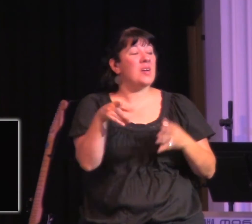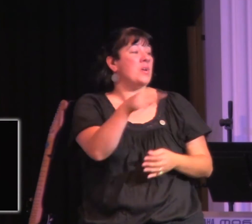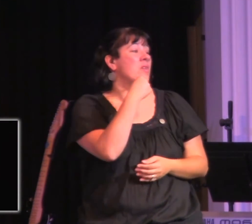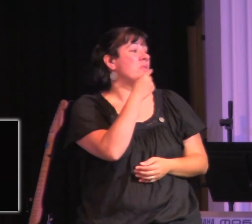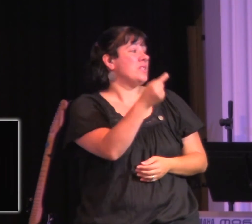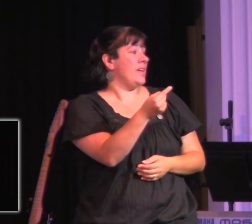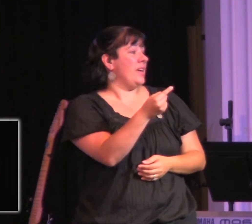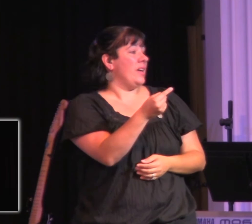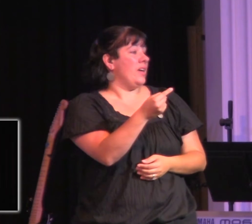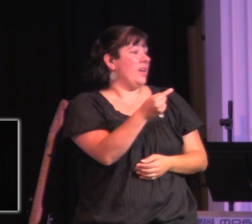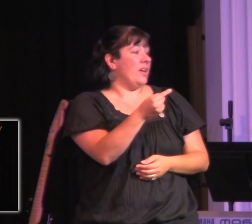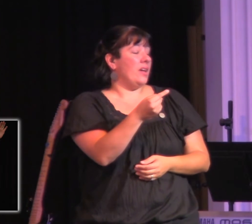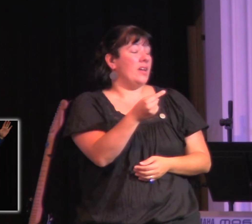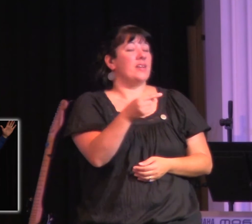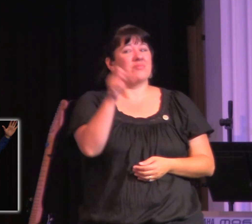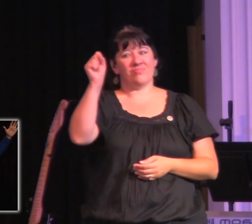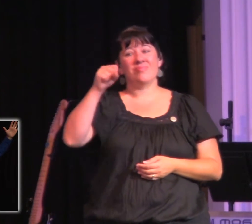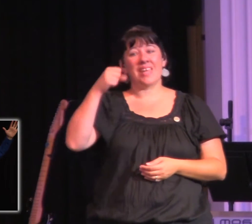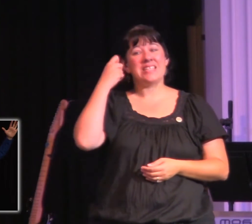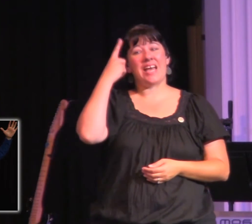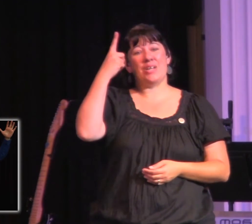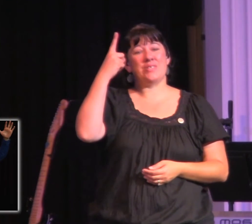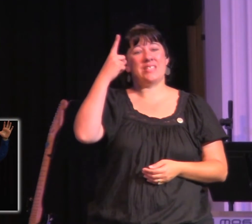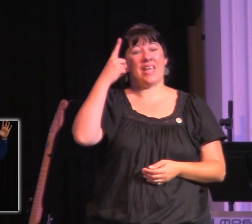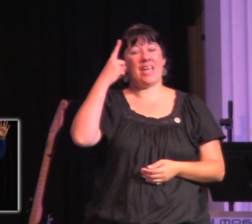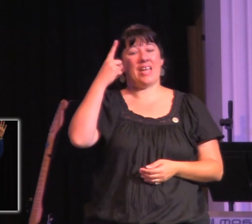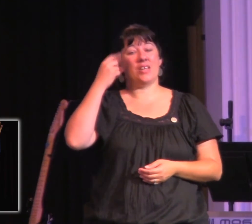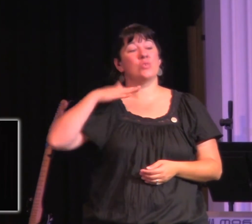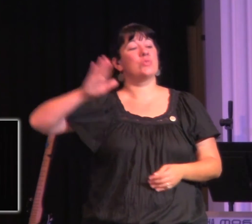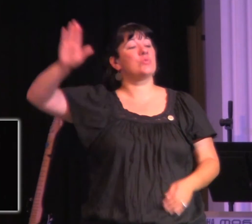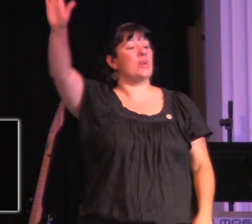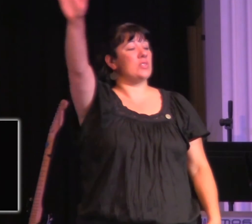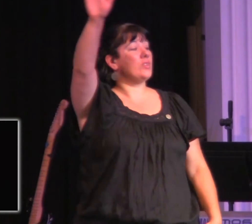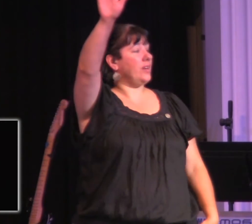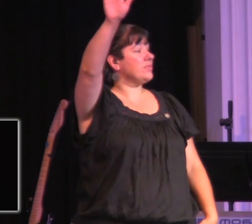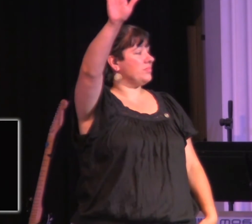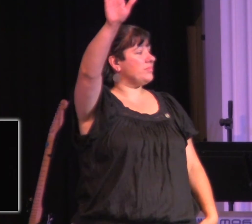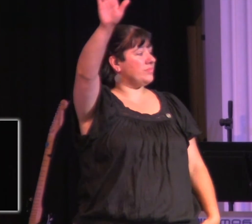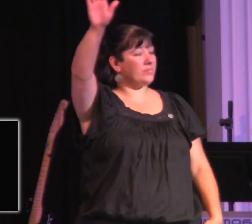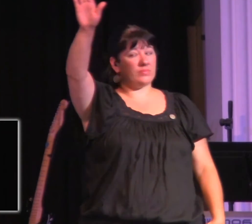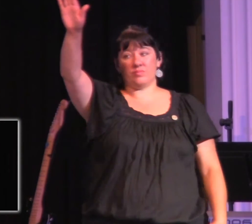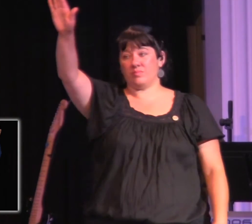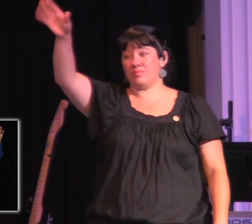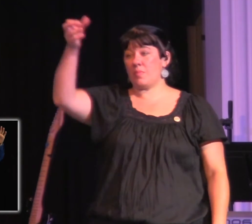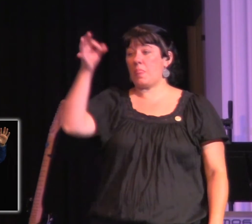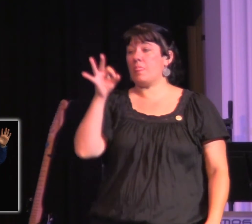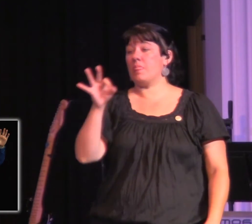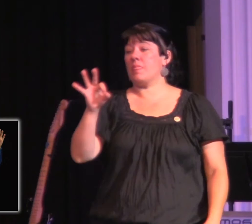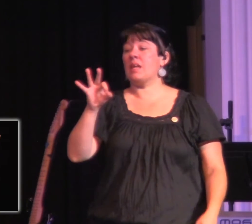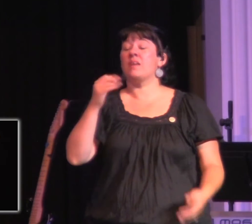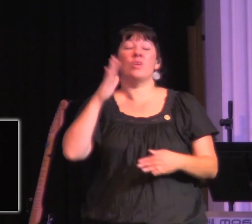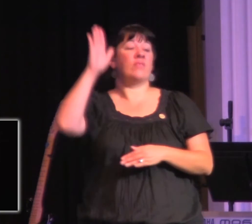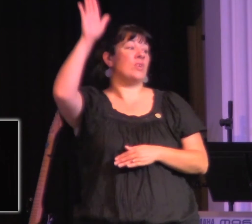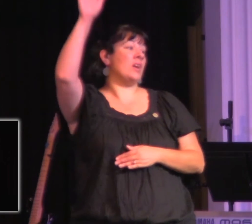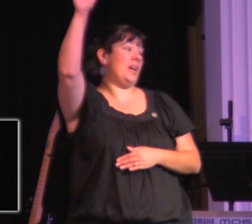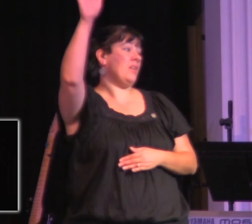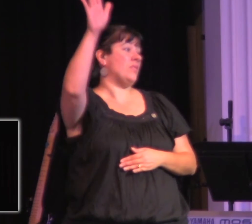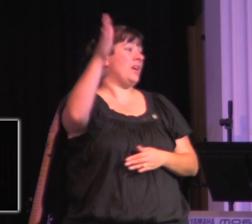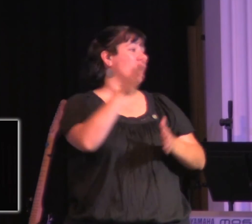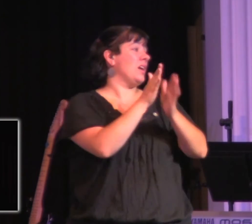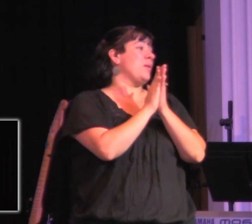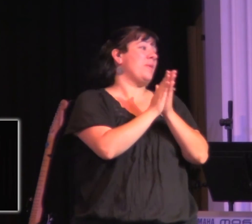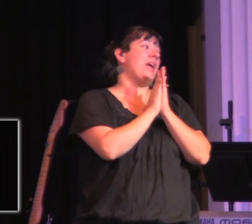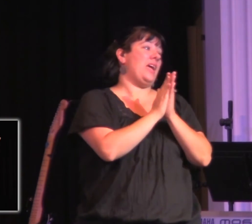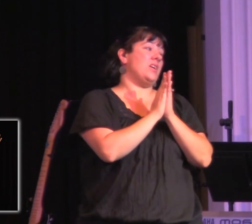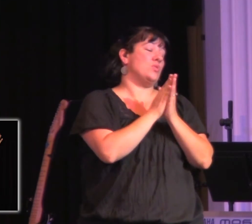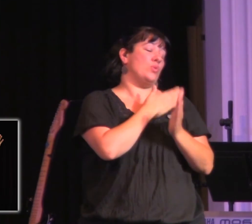Man, I can relate to that. Let me see your hands. Just raise your hands all over this place. Listen, those of you that have your hands raised, I'm going to ask you to do